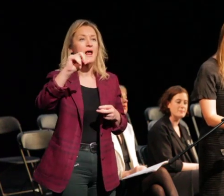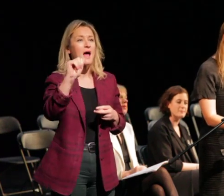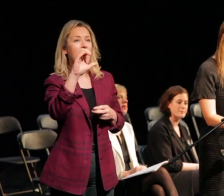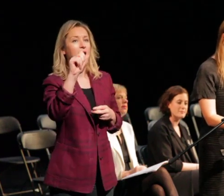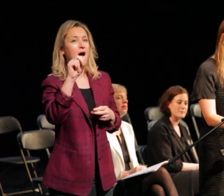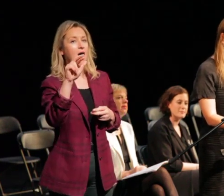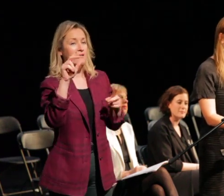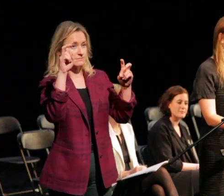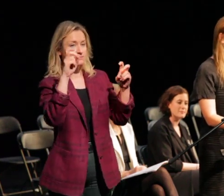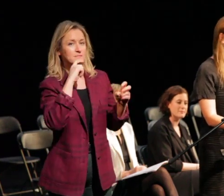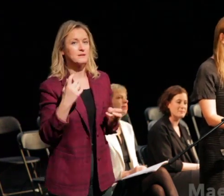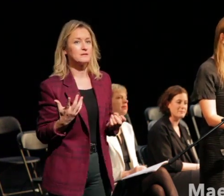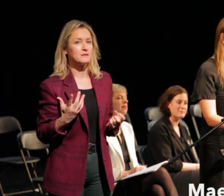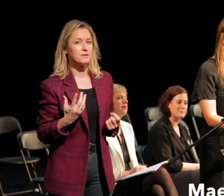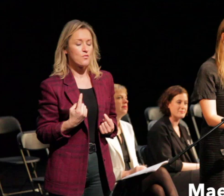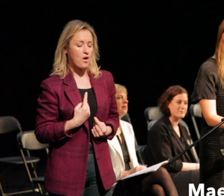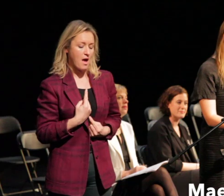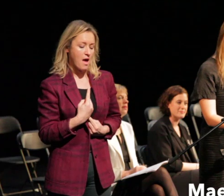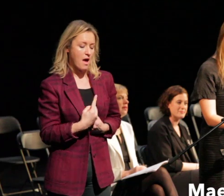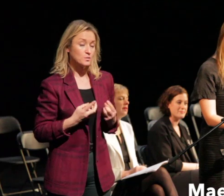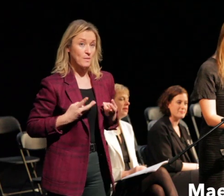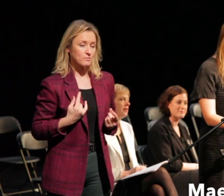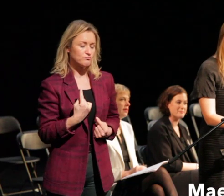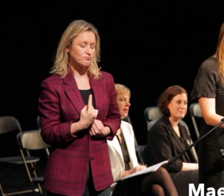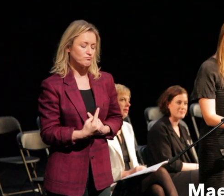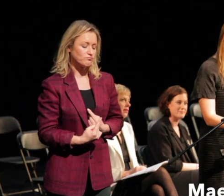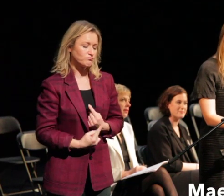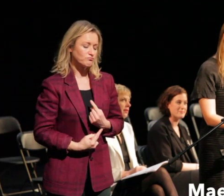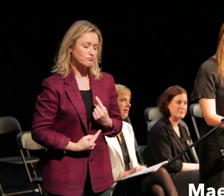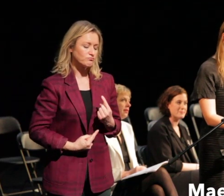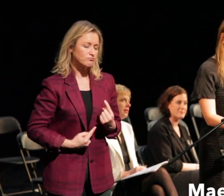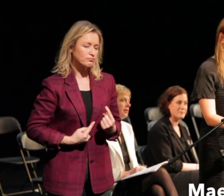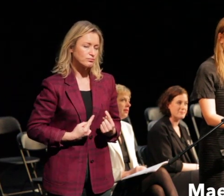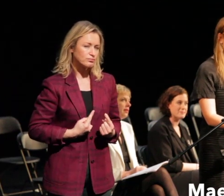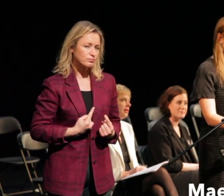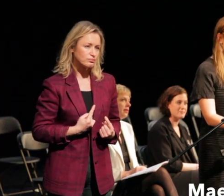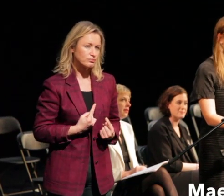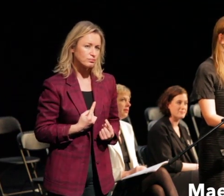Rage in women is terrifying, and it doesn't come out of nowhere. The rage comes out of